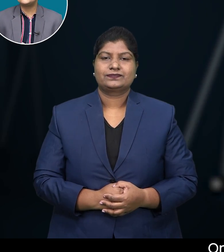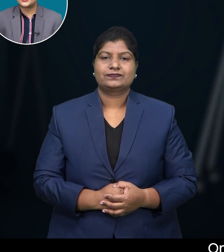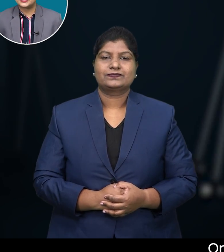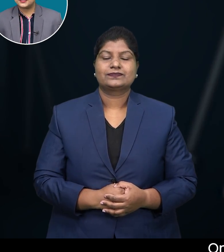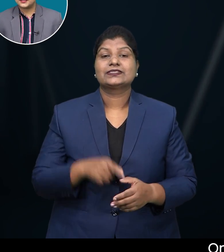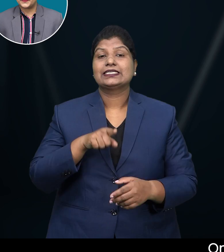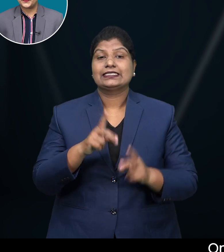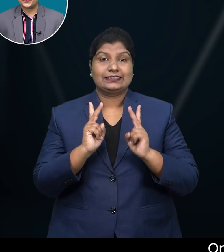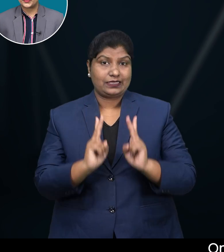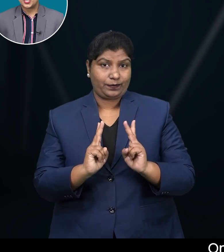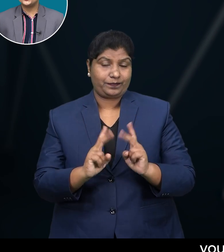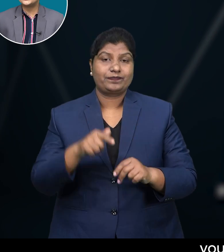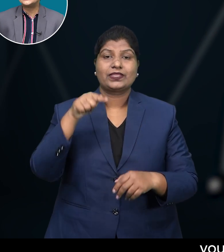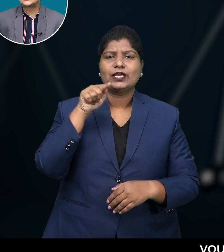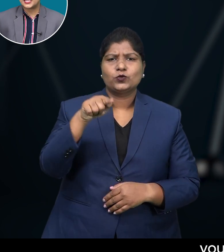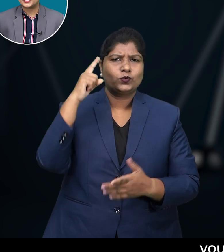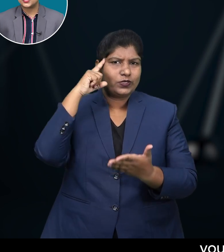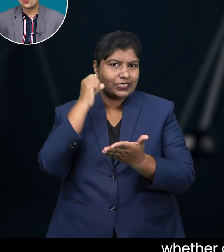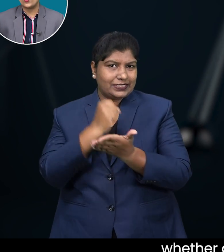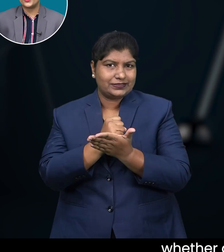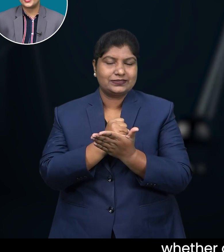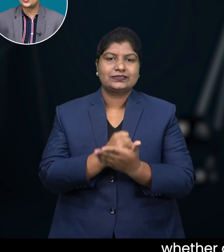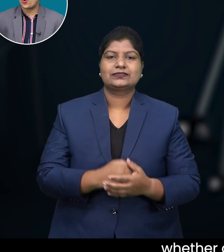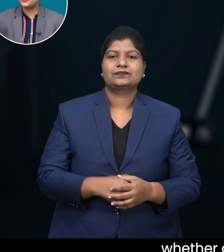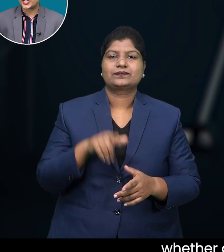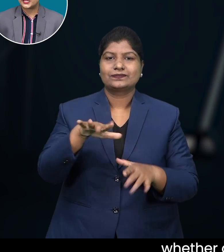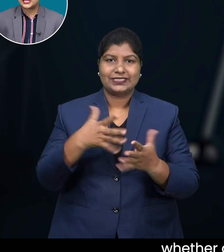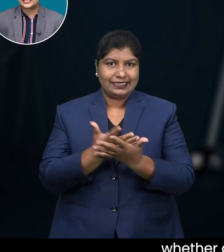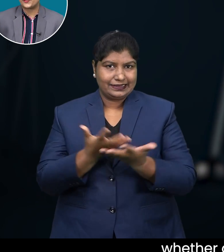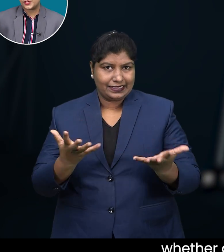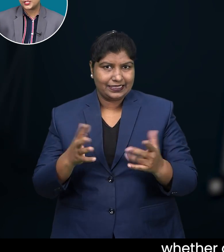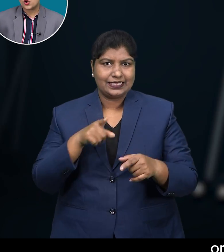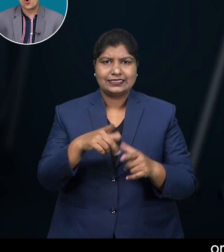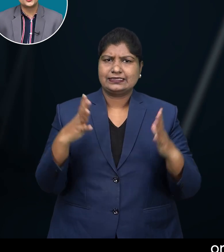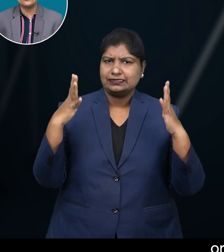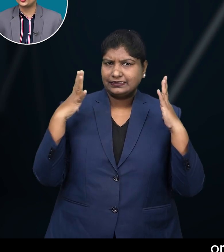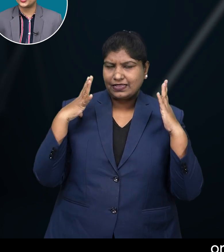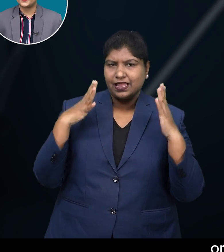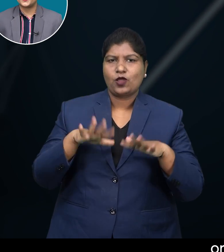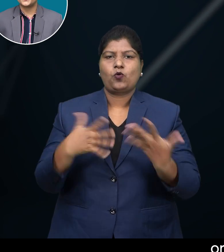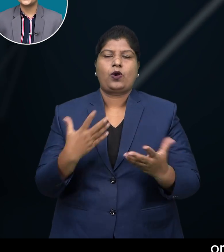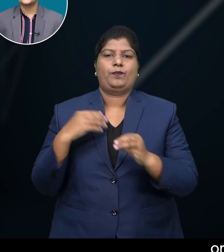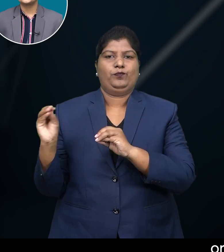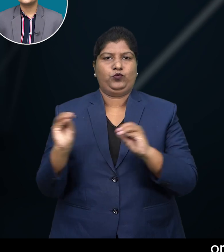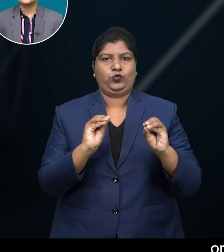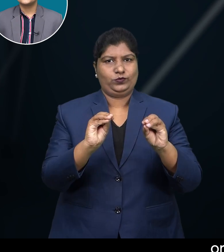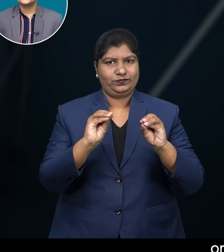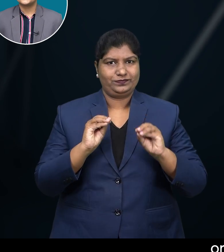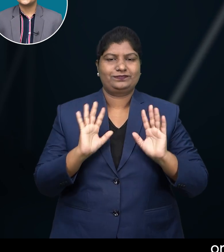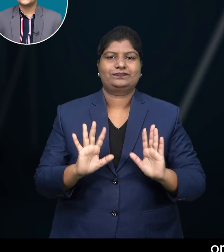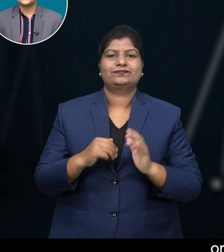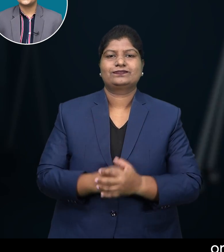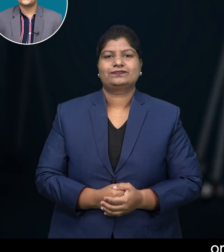On this basis, you can decide whether an object is at rest or in motion.